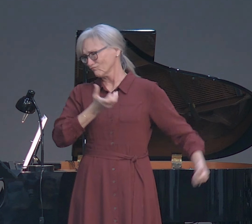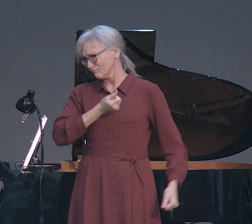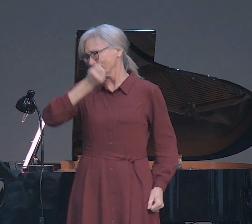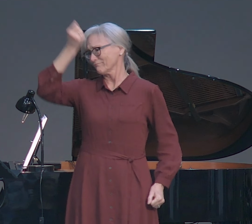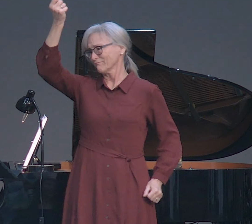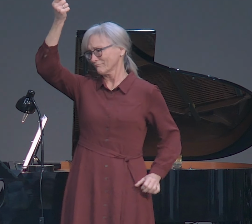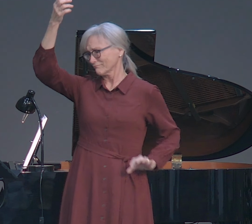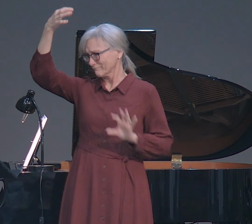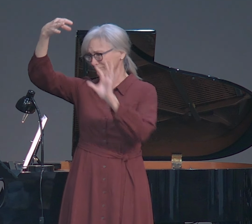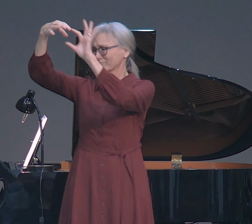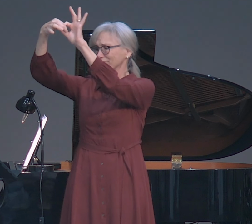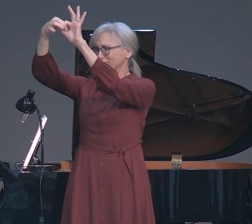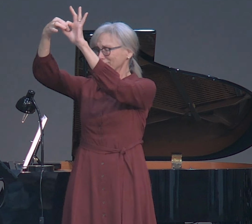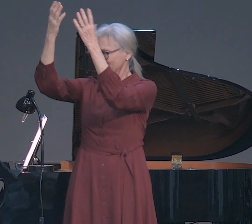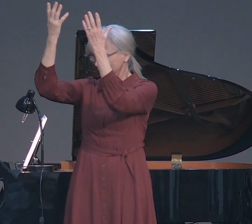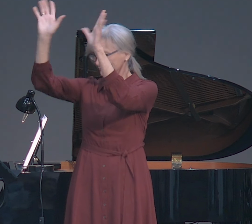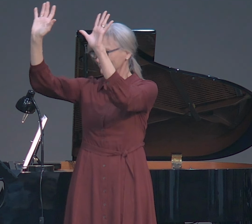wrought. Thy blood hath